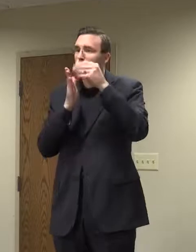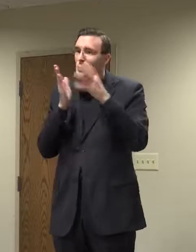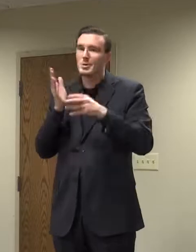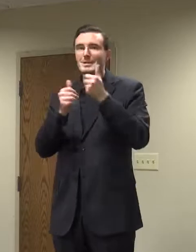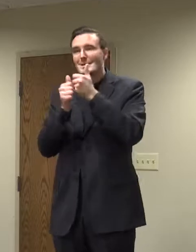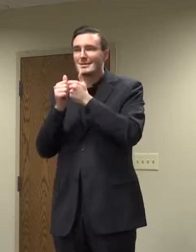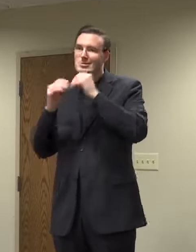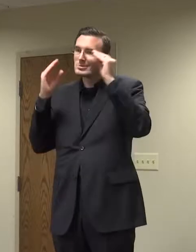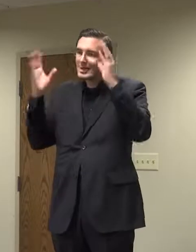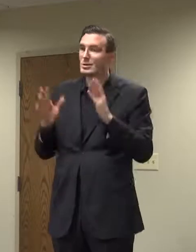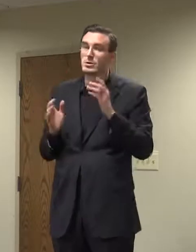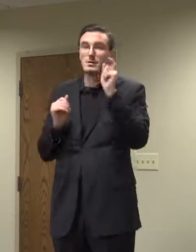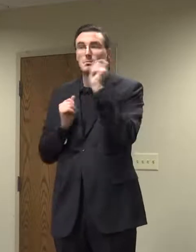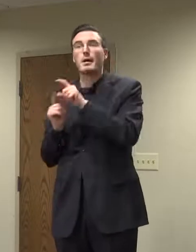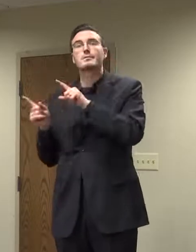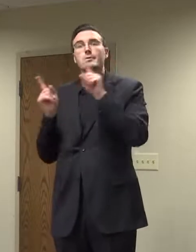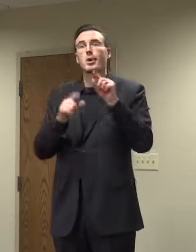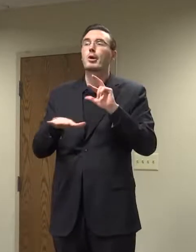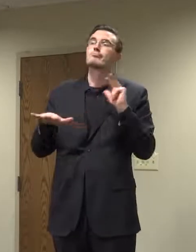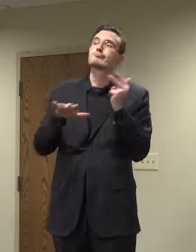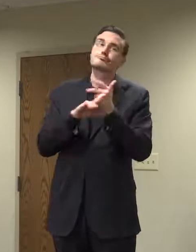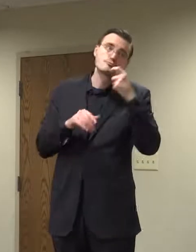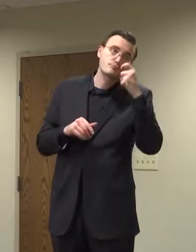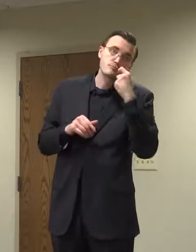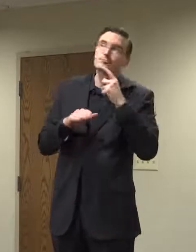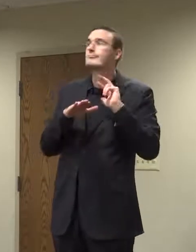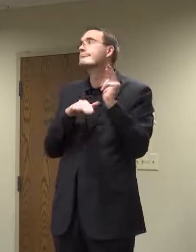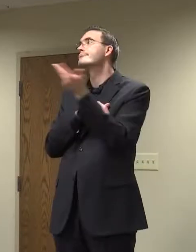that takes maybe 4 to 5 days to get results at this time.